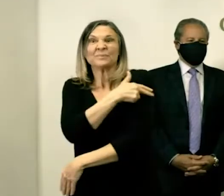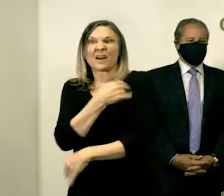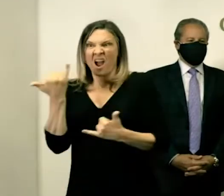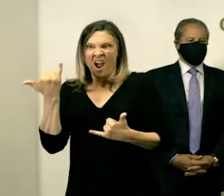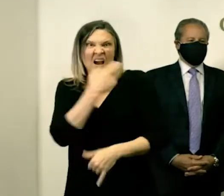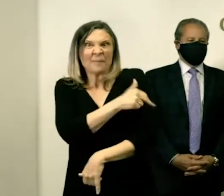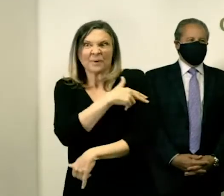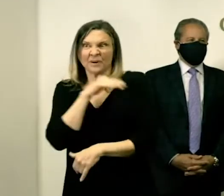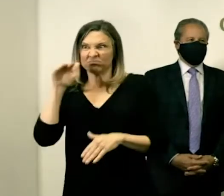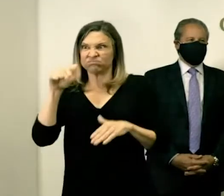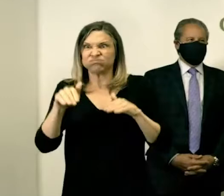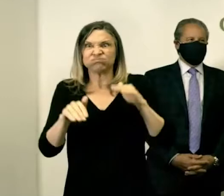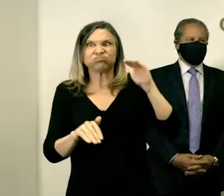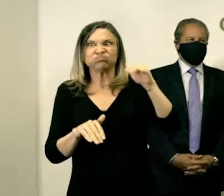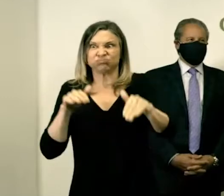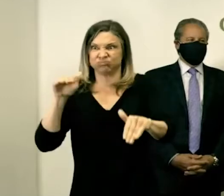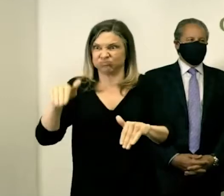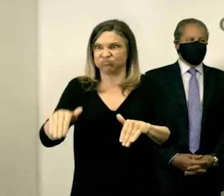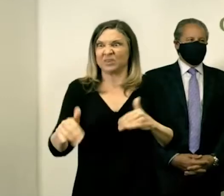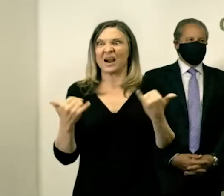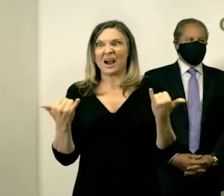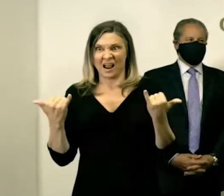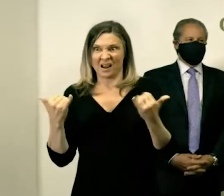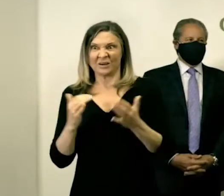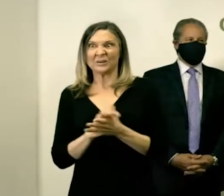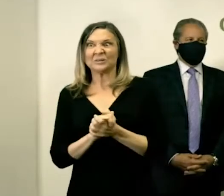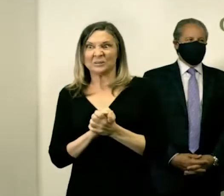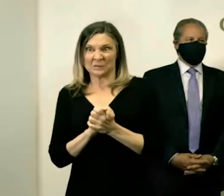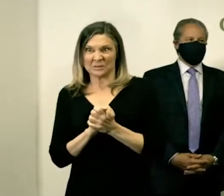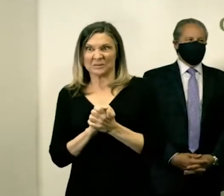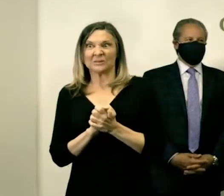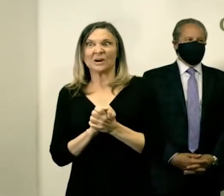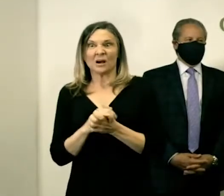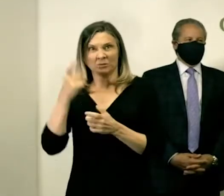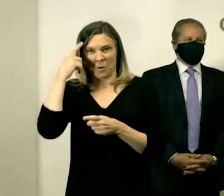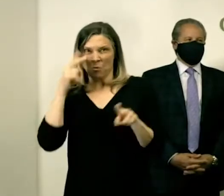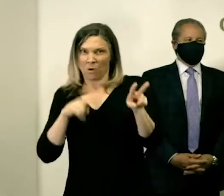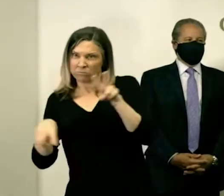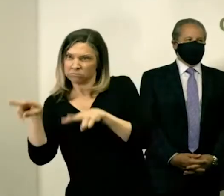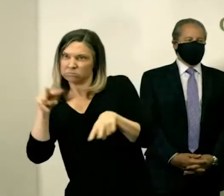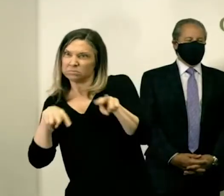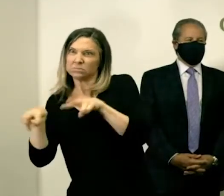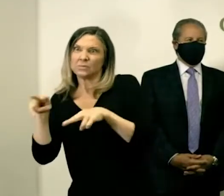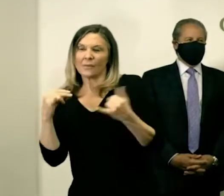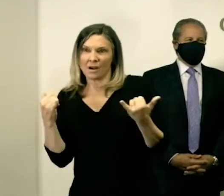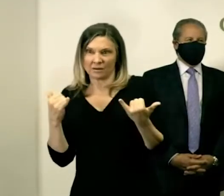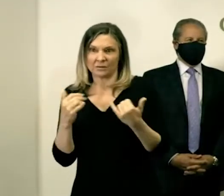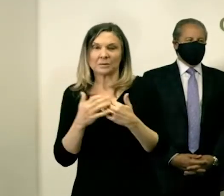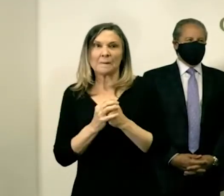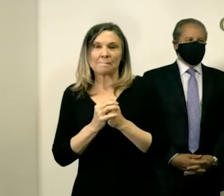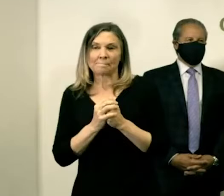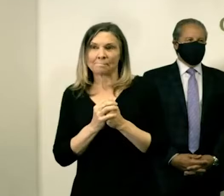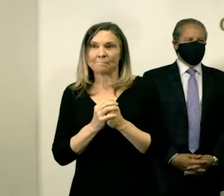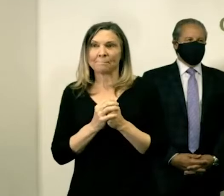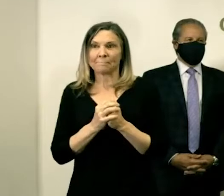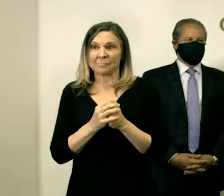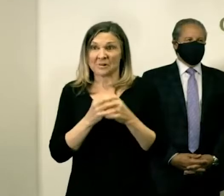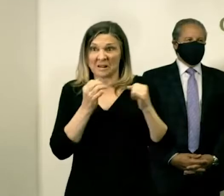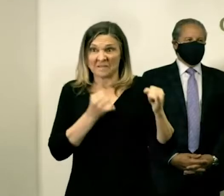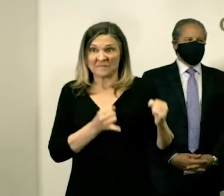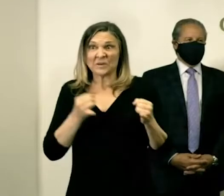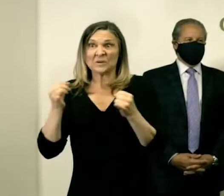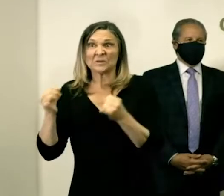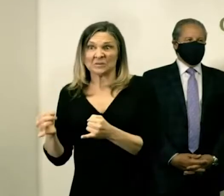signs, but we're mindful. We're monitoring 474 individuals that we have sequenced their